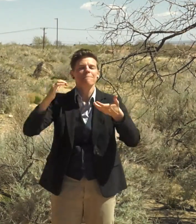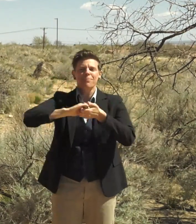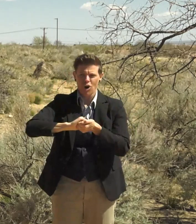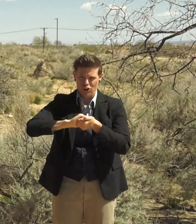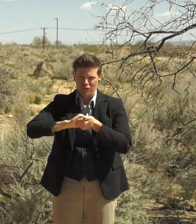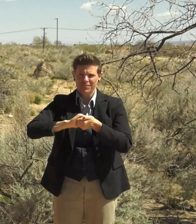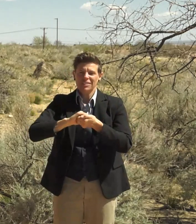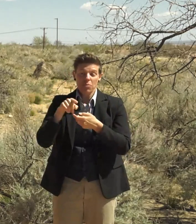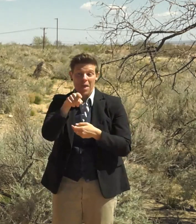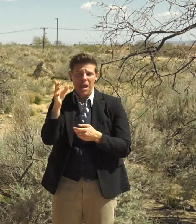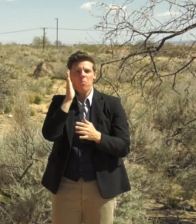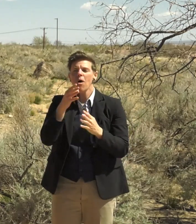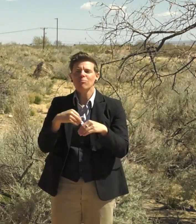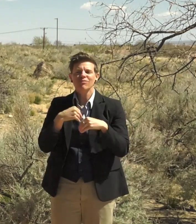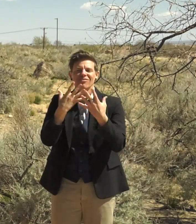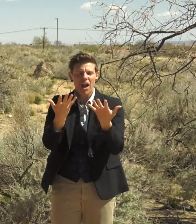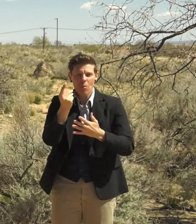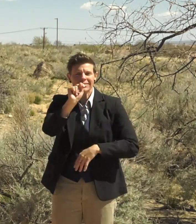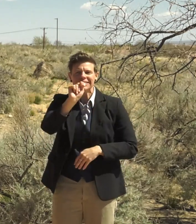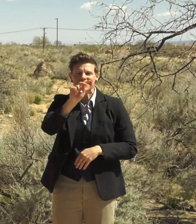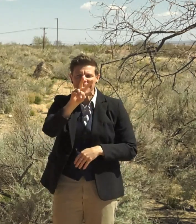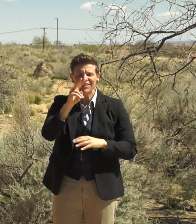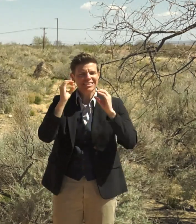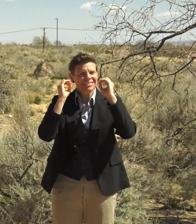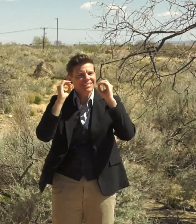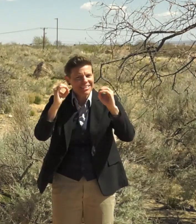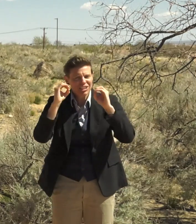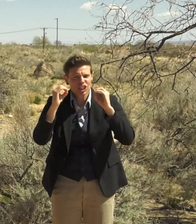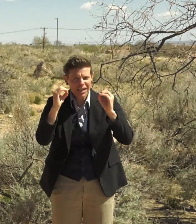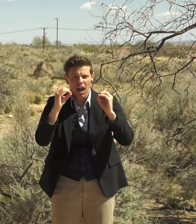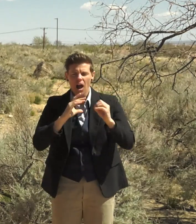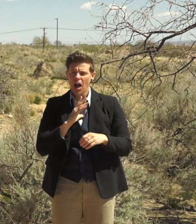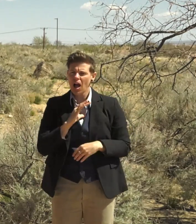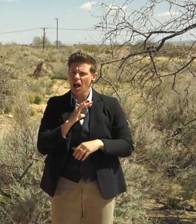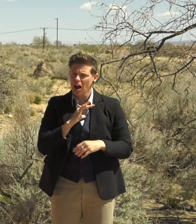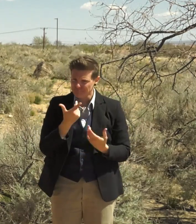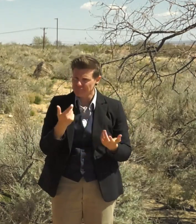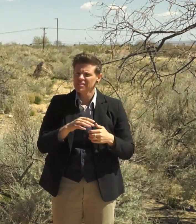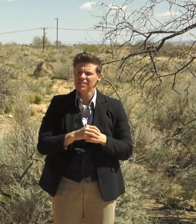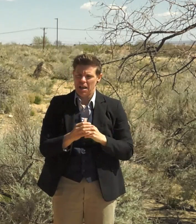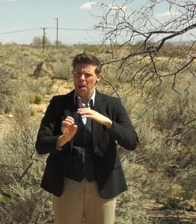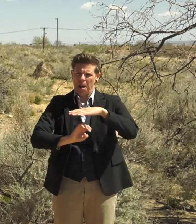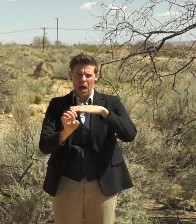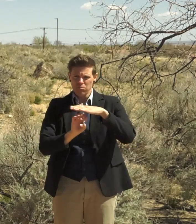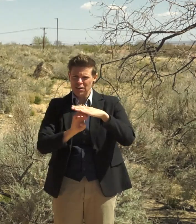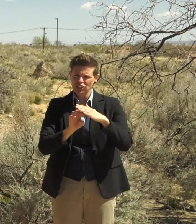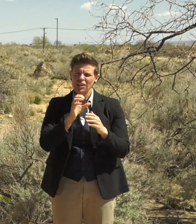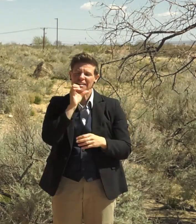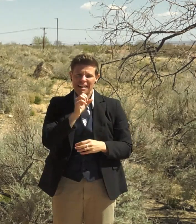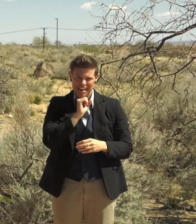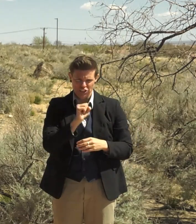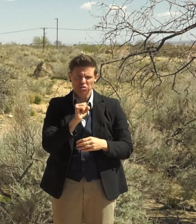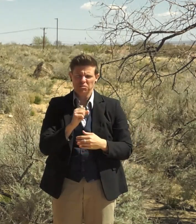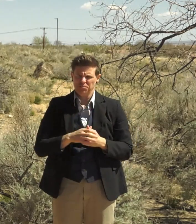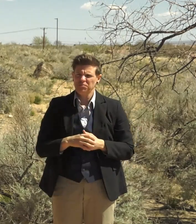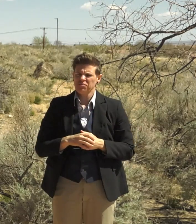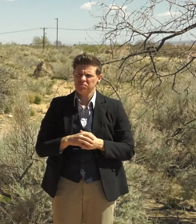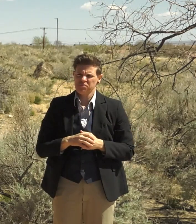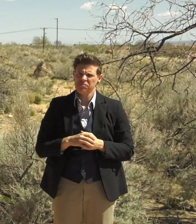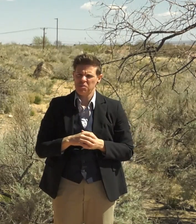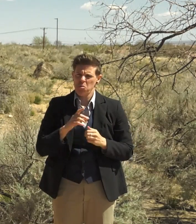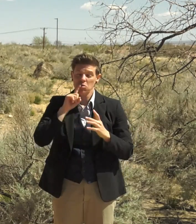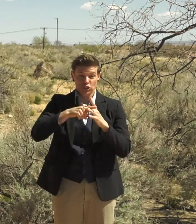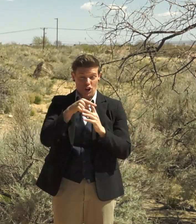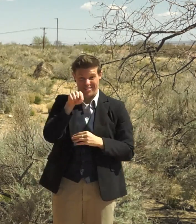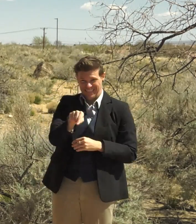even our family, Maya, is very excited about this. So I'm excited these are going to start. I believe that would be Monday. And so part of the distance